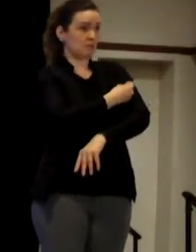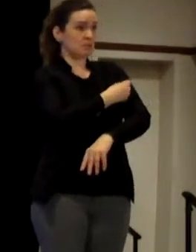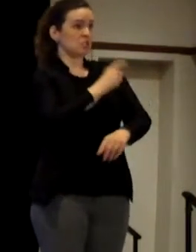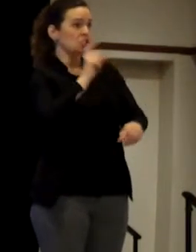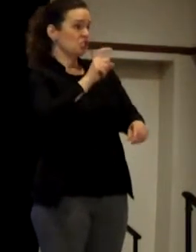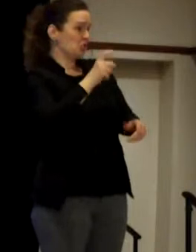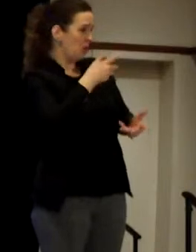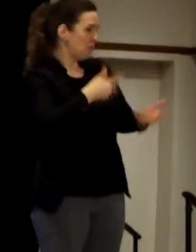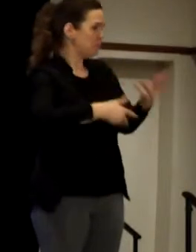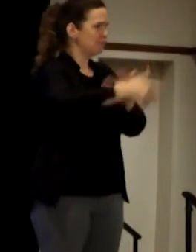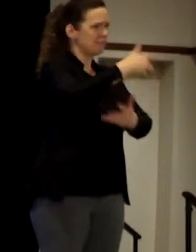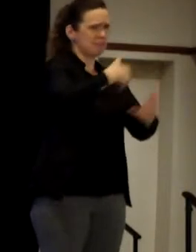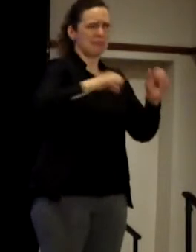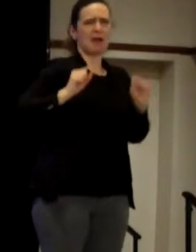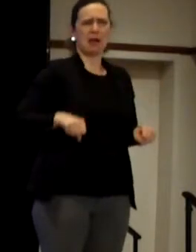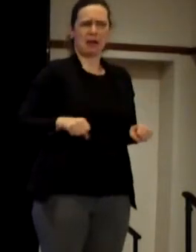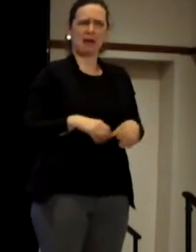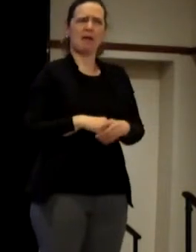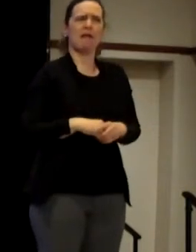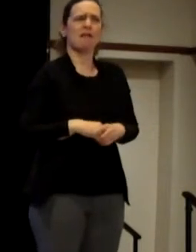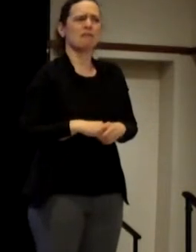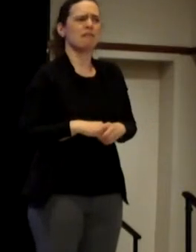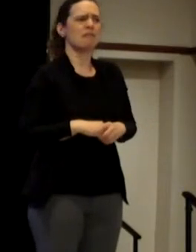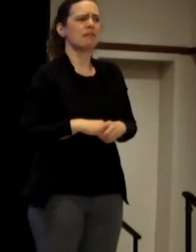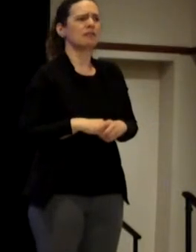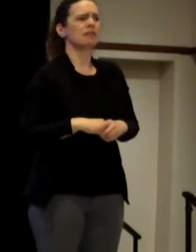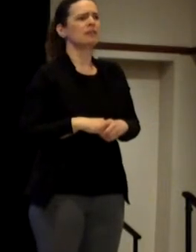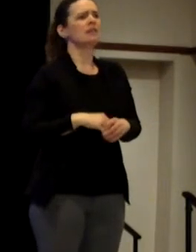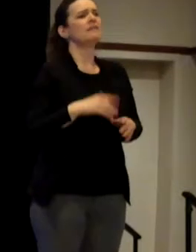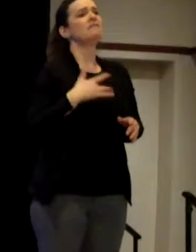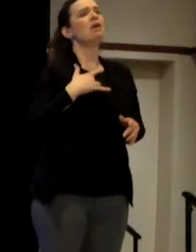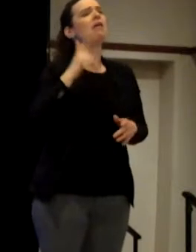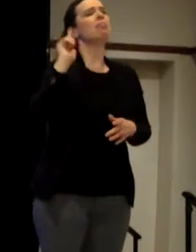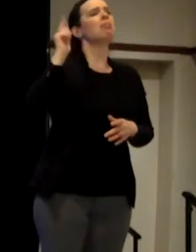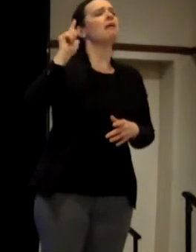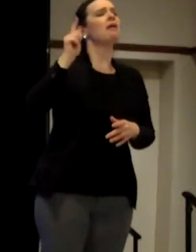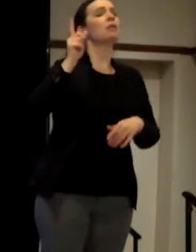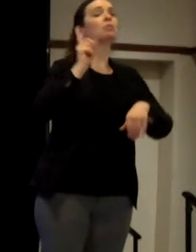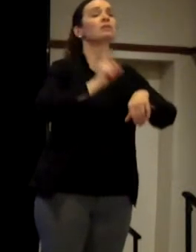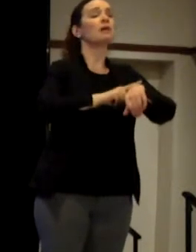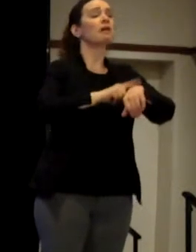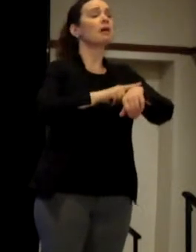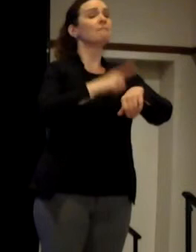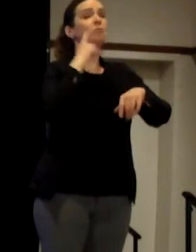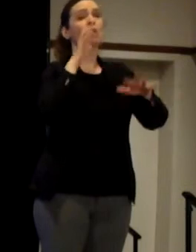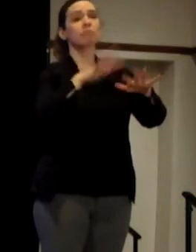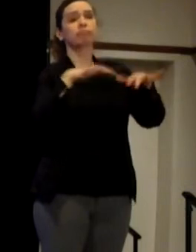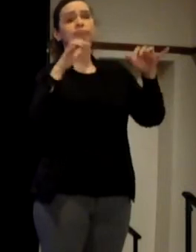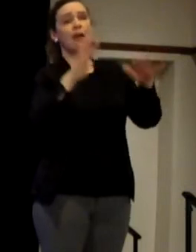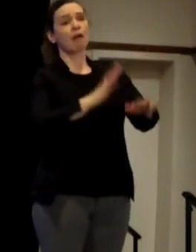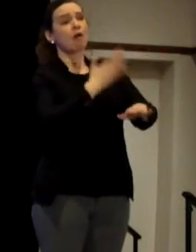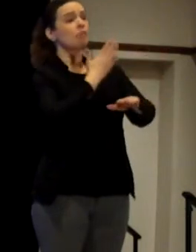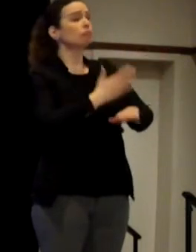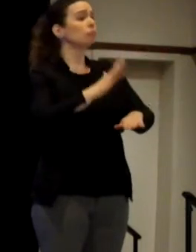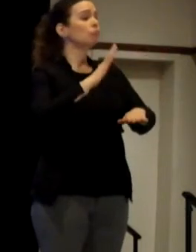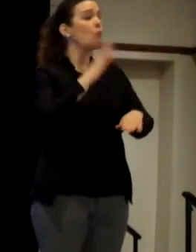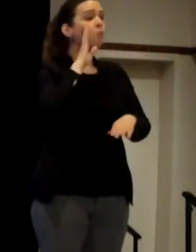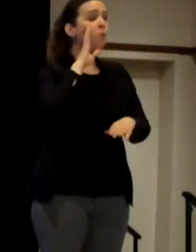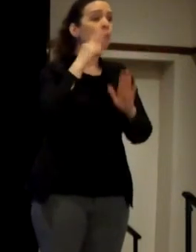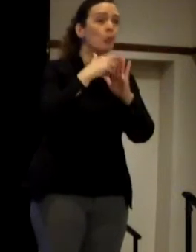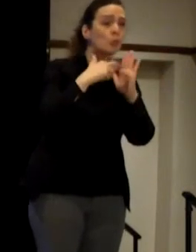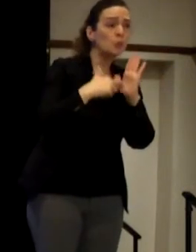I believe it's an either or. I do believe that eventually by the time concerts, there's rules and then there's the reality of